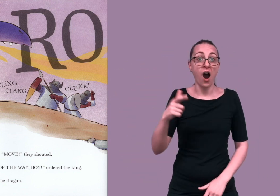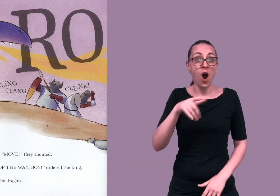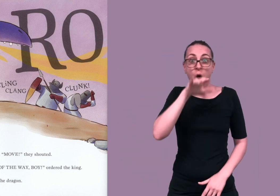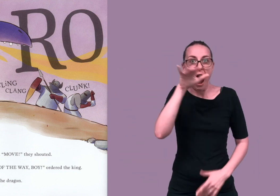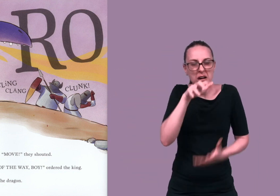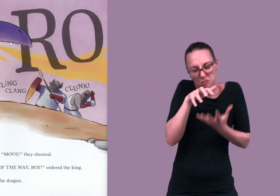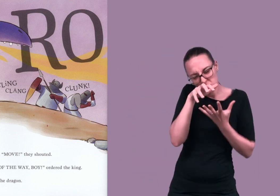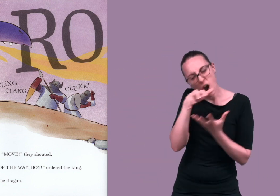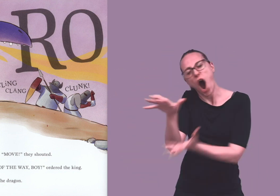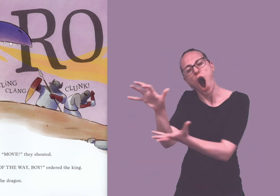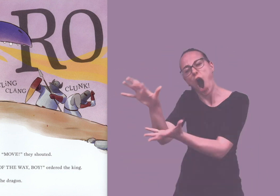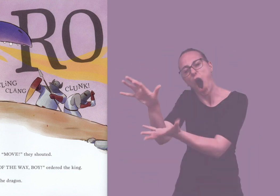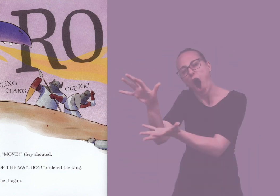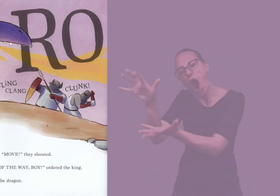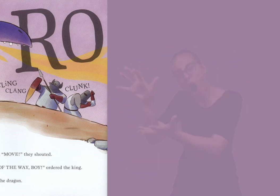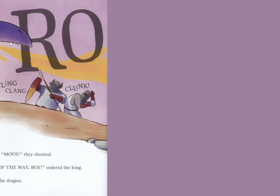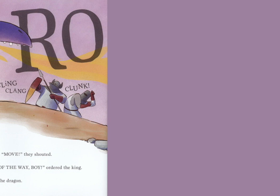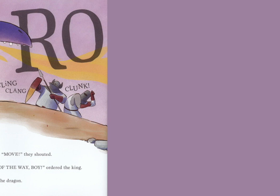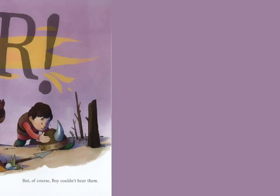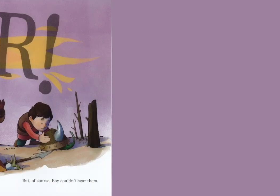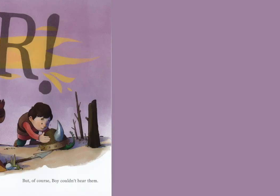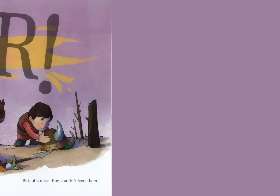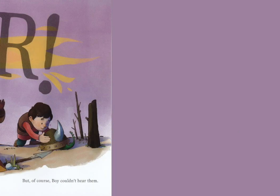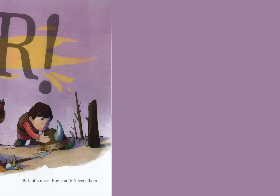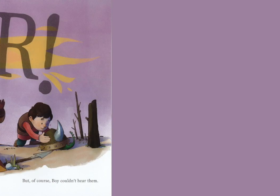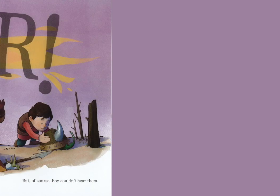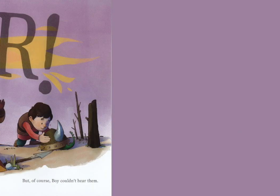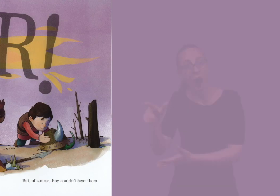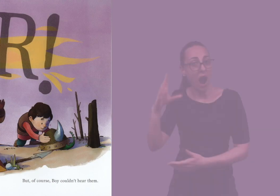king. "Roar," bellowed the dragon.